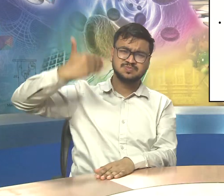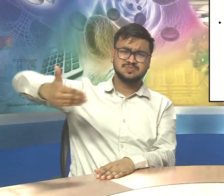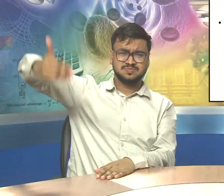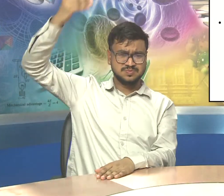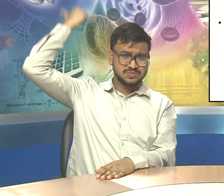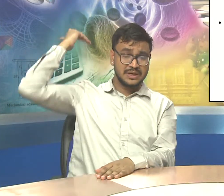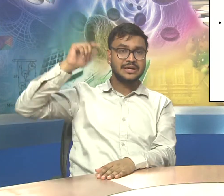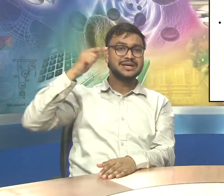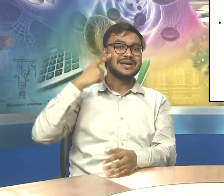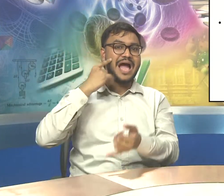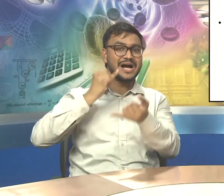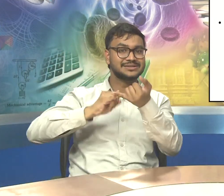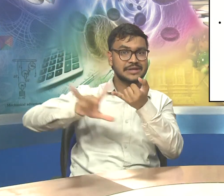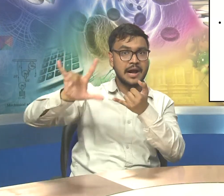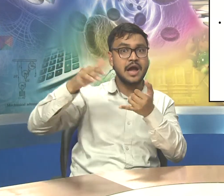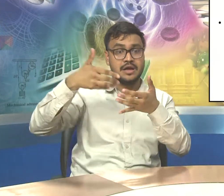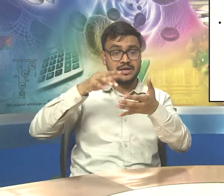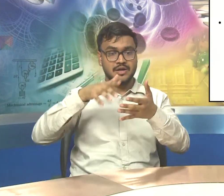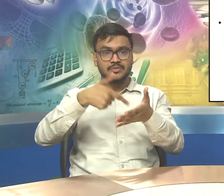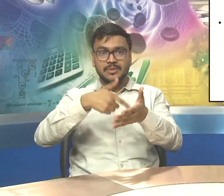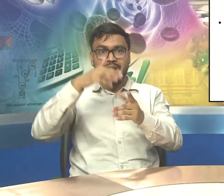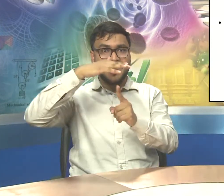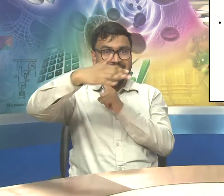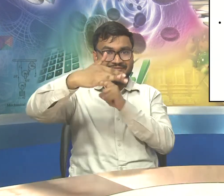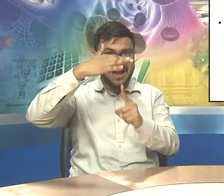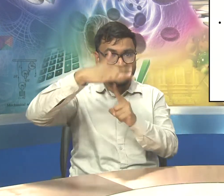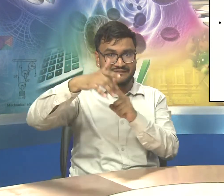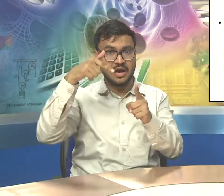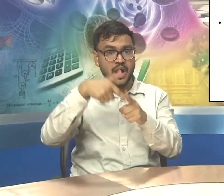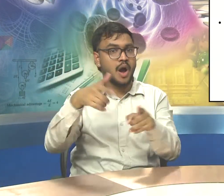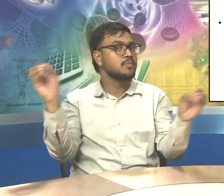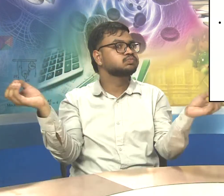These signs were not always a part of Indian